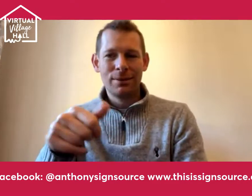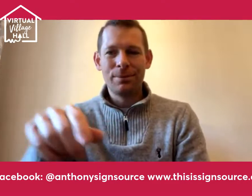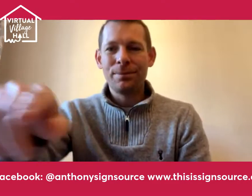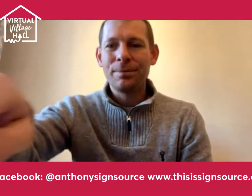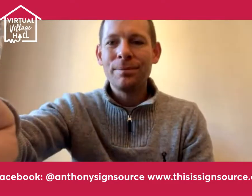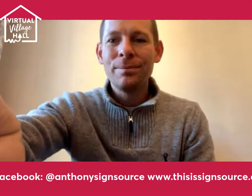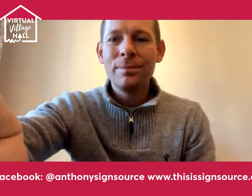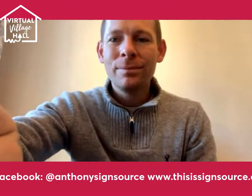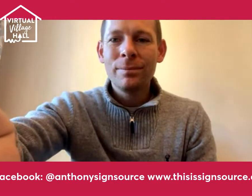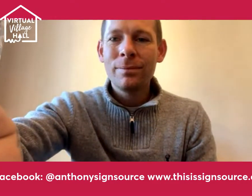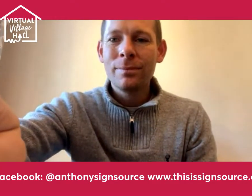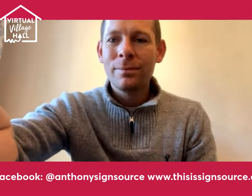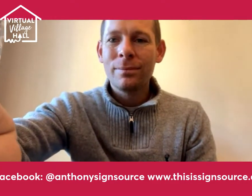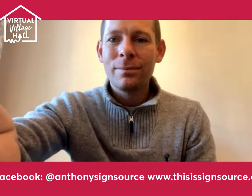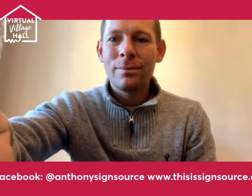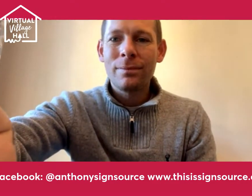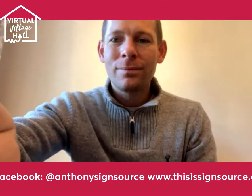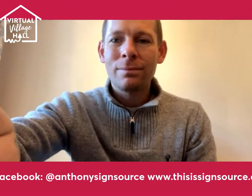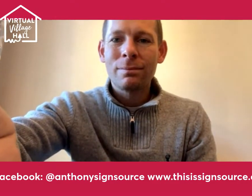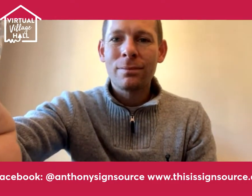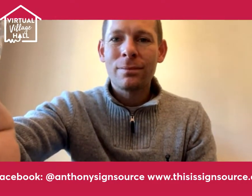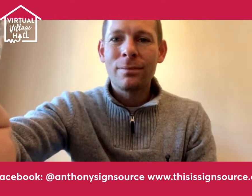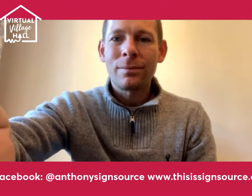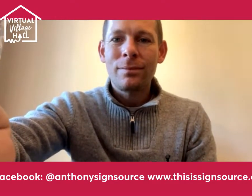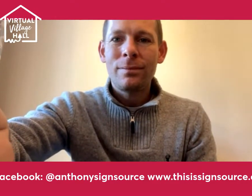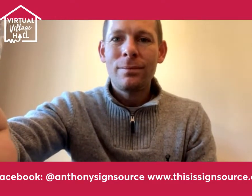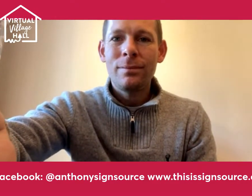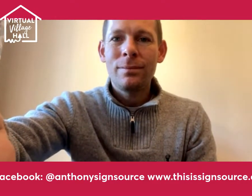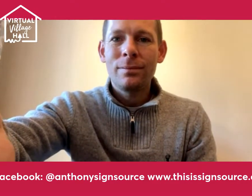check the comments here before we move on.